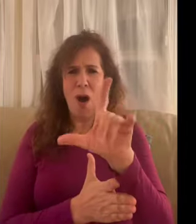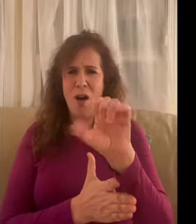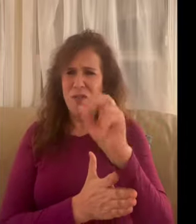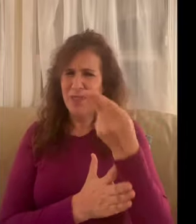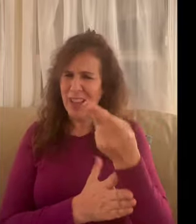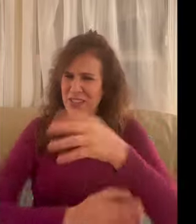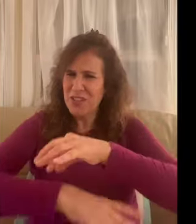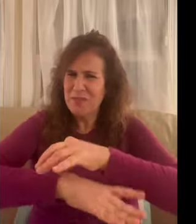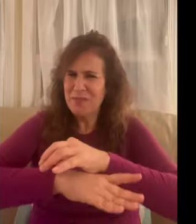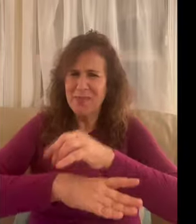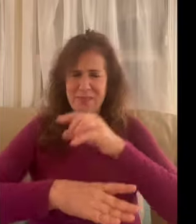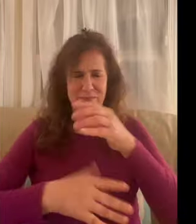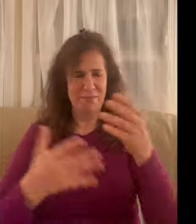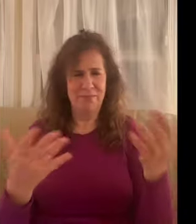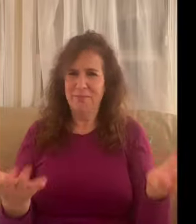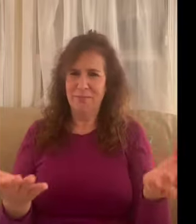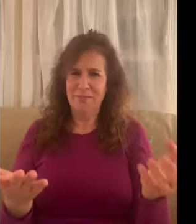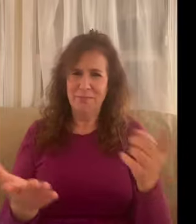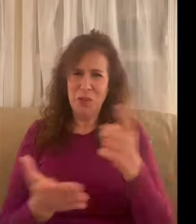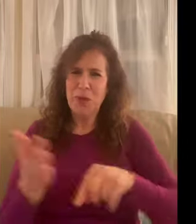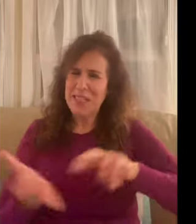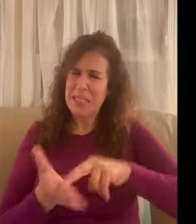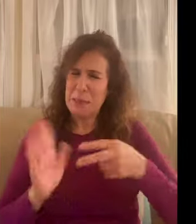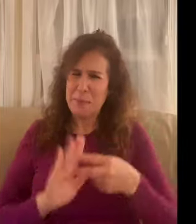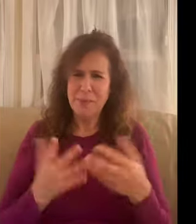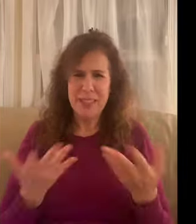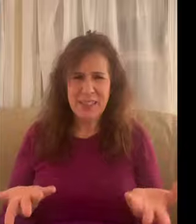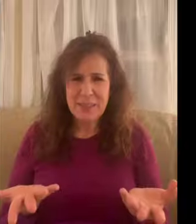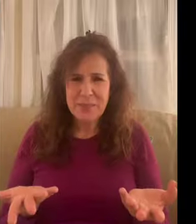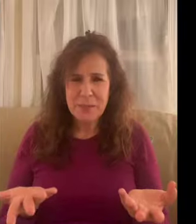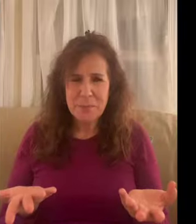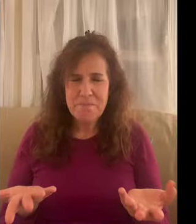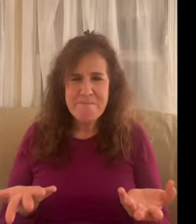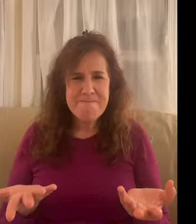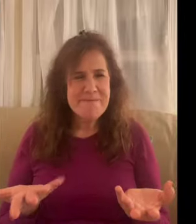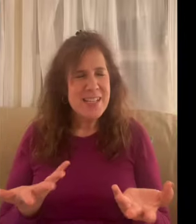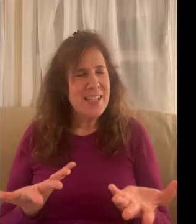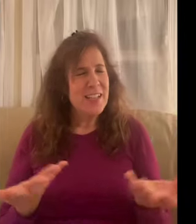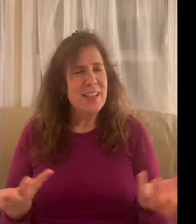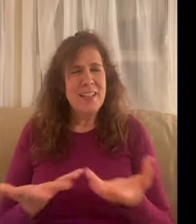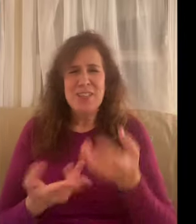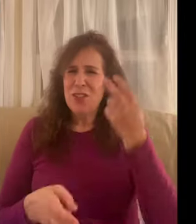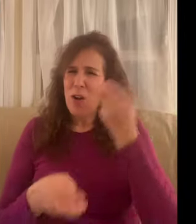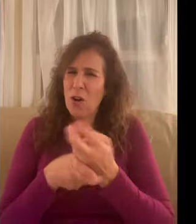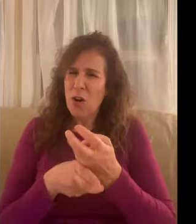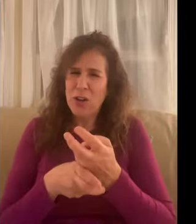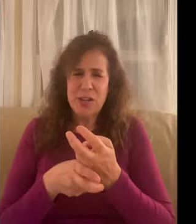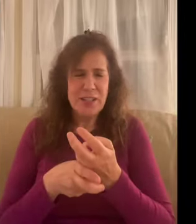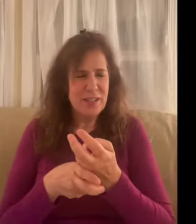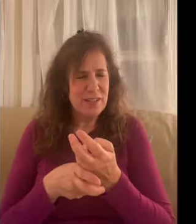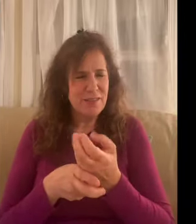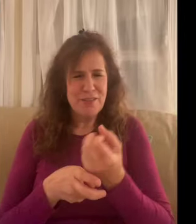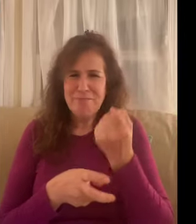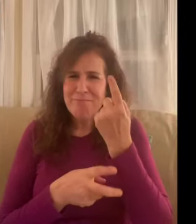So tradition and also by common sense, kind of what you can see, it's hard to. The only reason why it